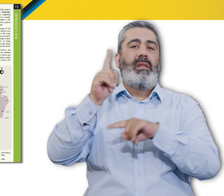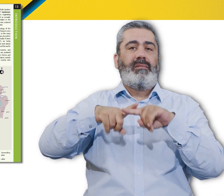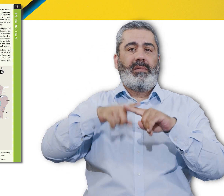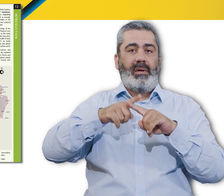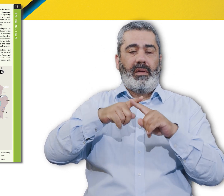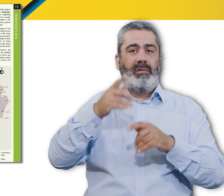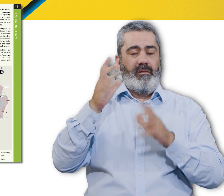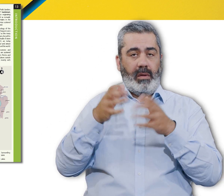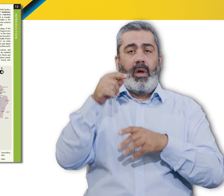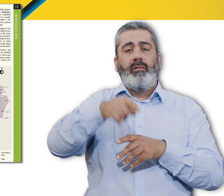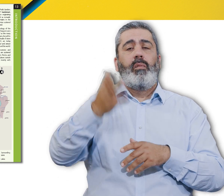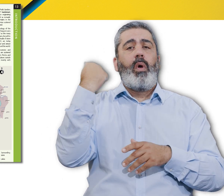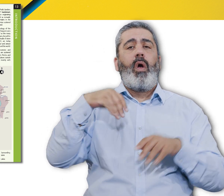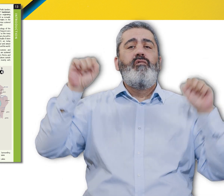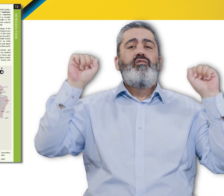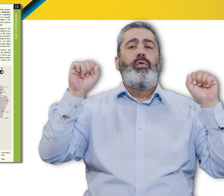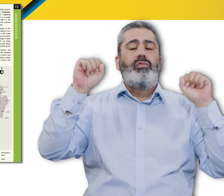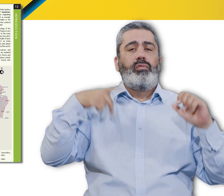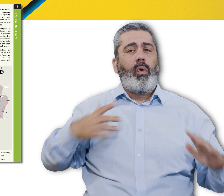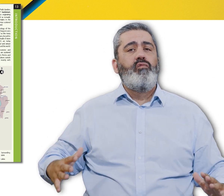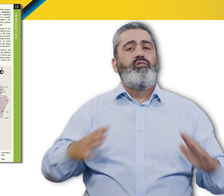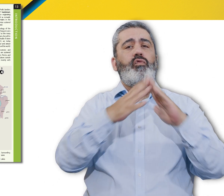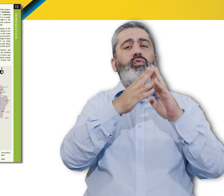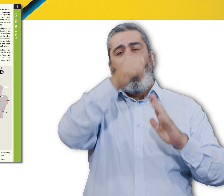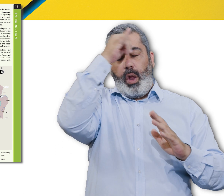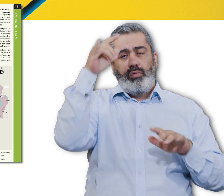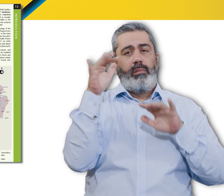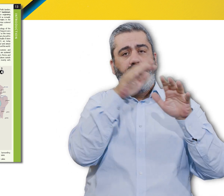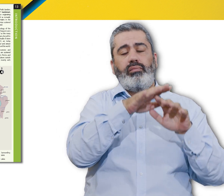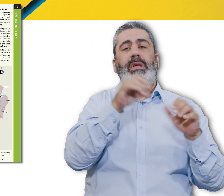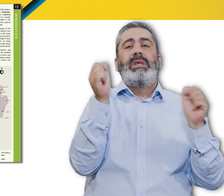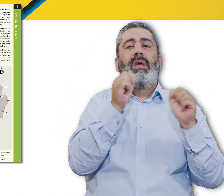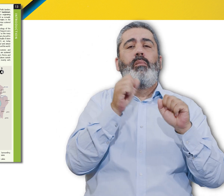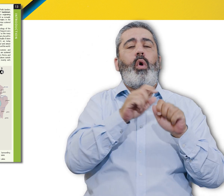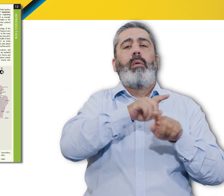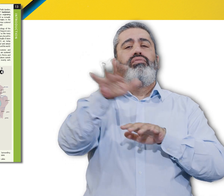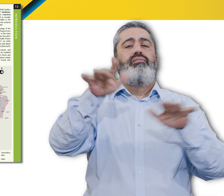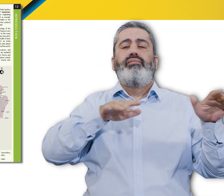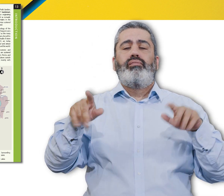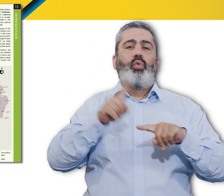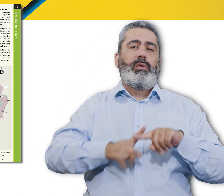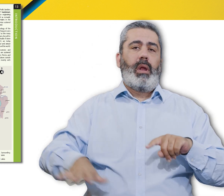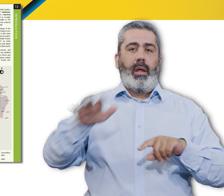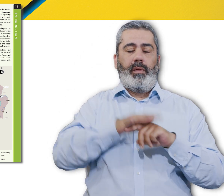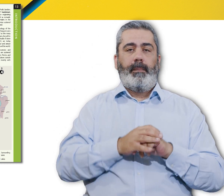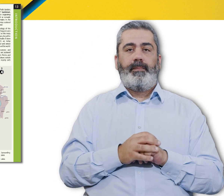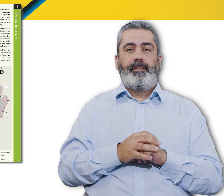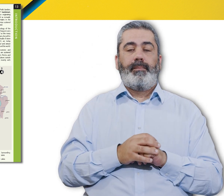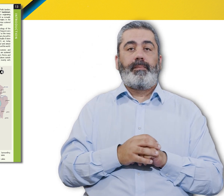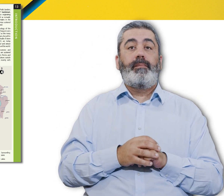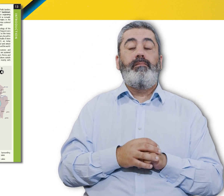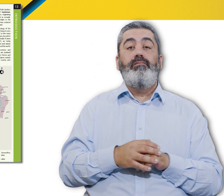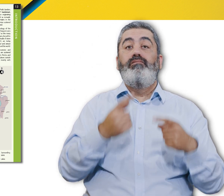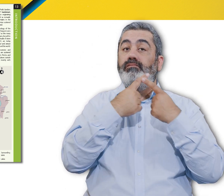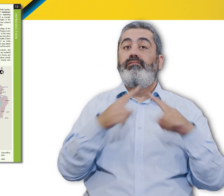Greek race originating from Pindos who lived as nomadic herders, in the mountains in the summer and in the winter scattered throughout the